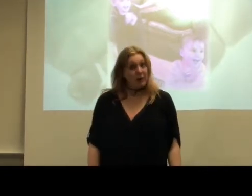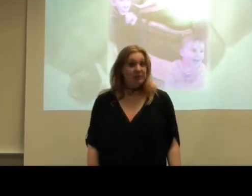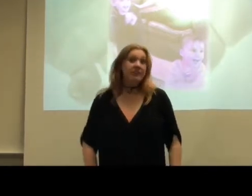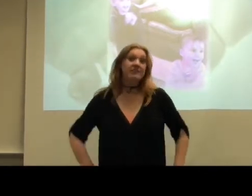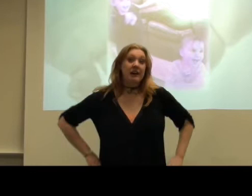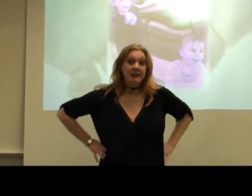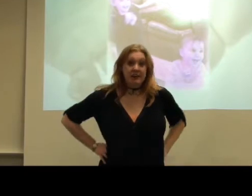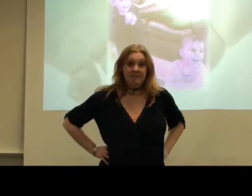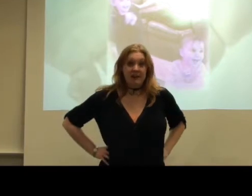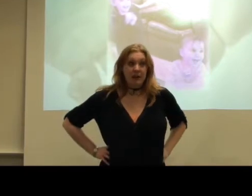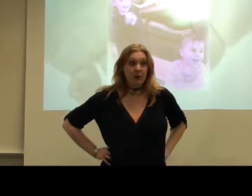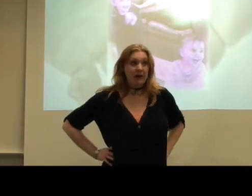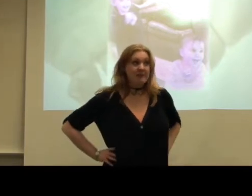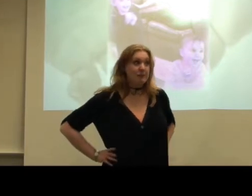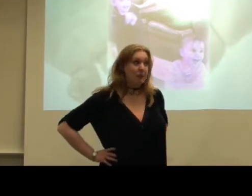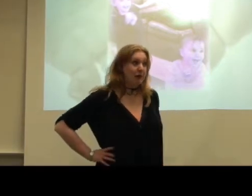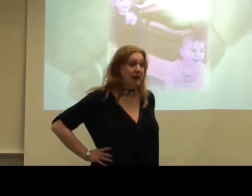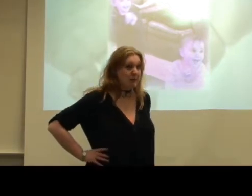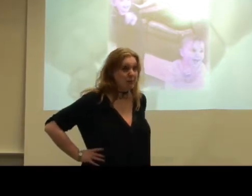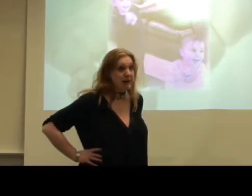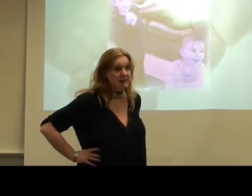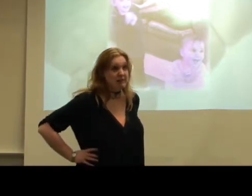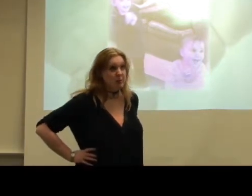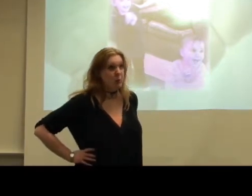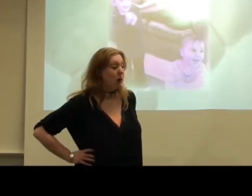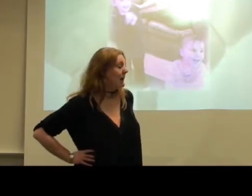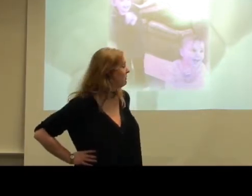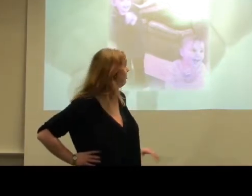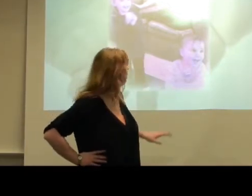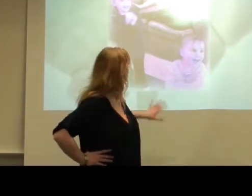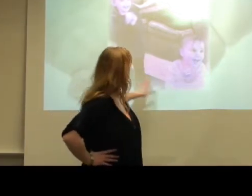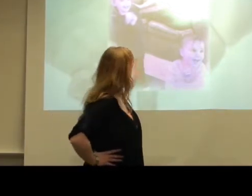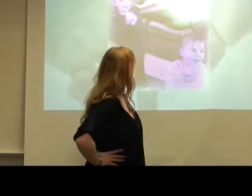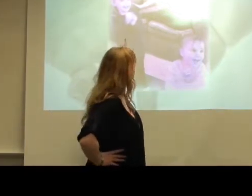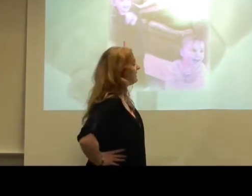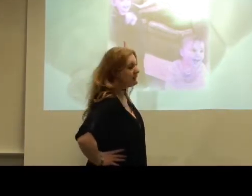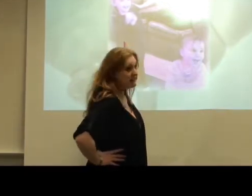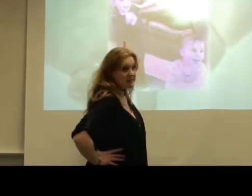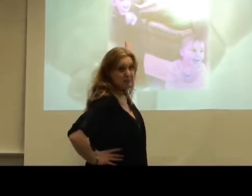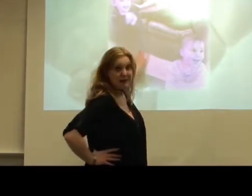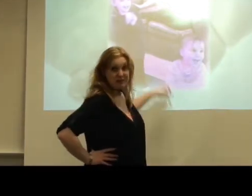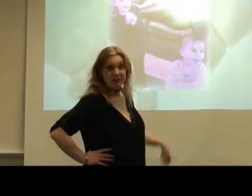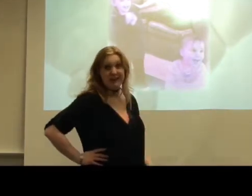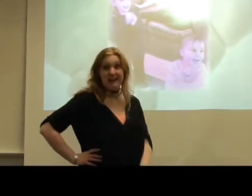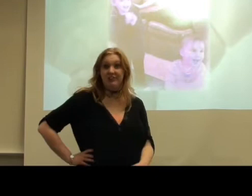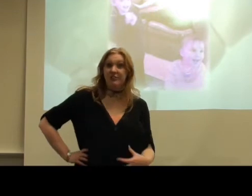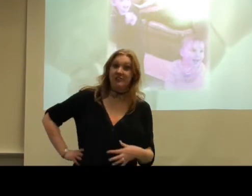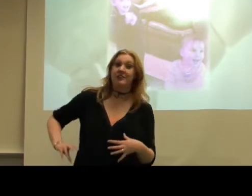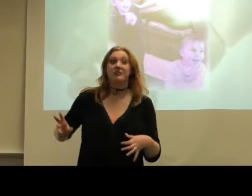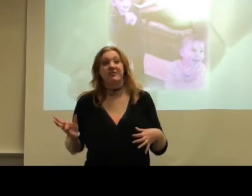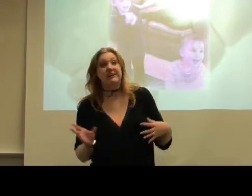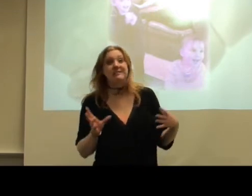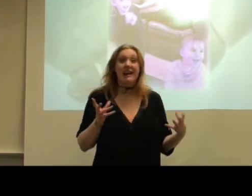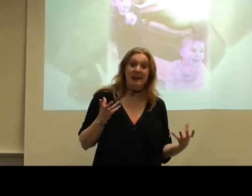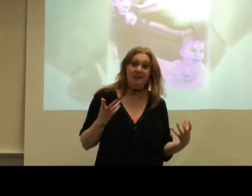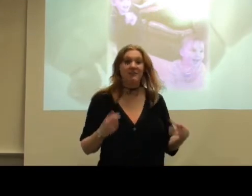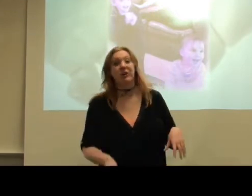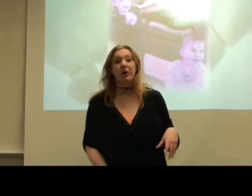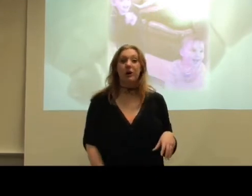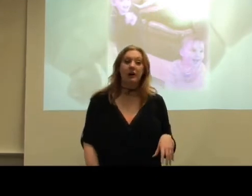watching the signing time video, and it's pretty impressive to watch. Cece especially, it's just this fun dance for her.